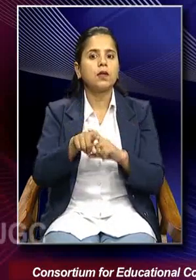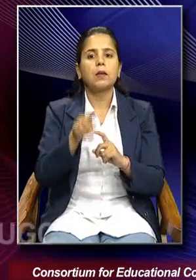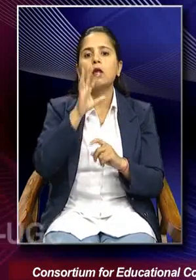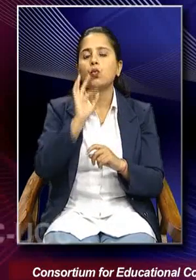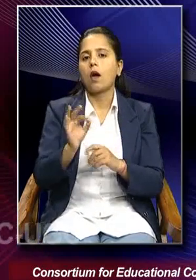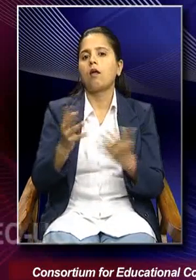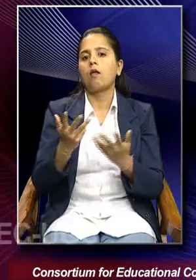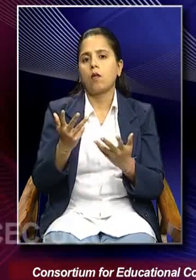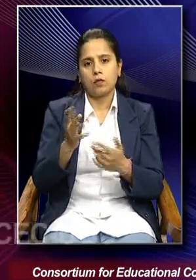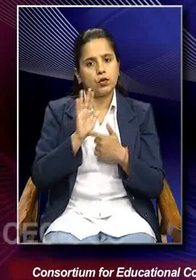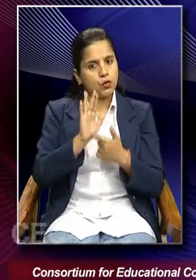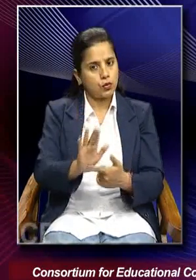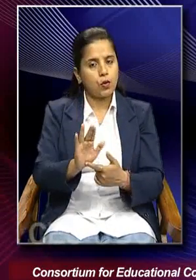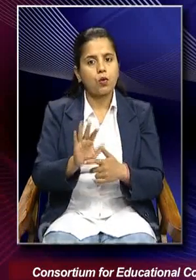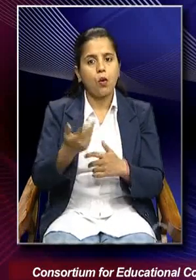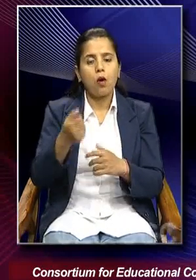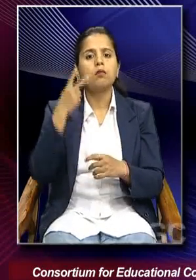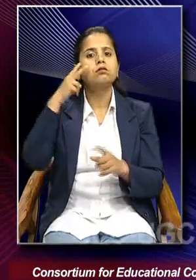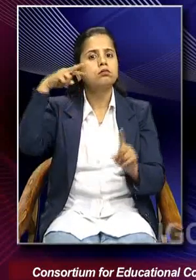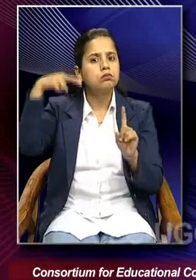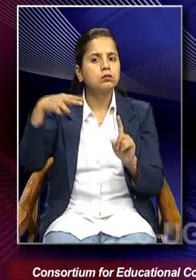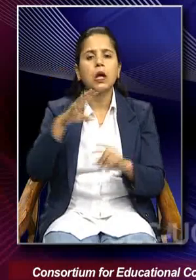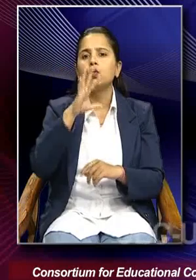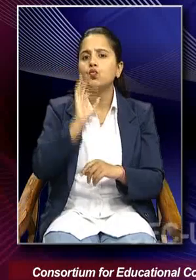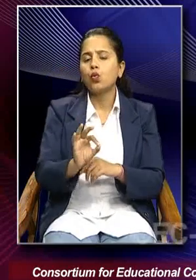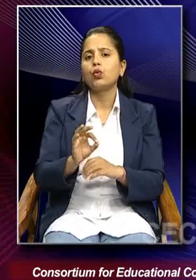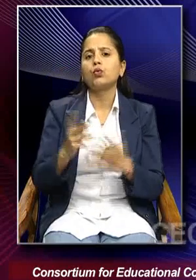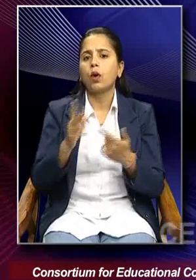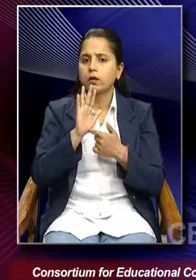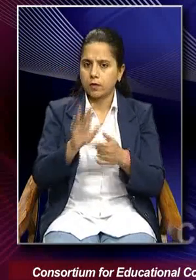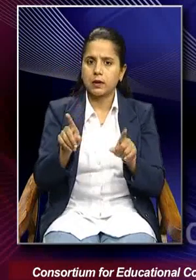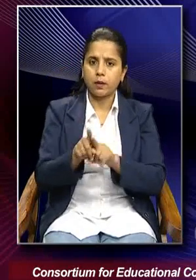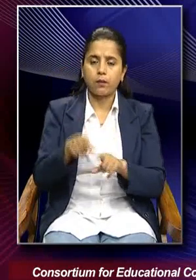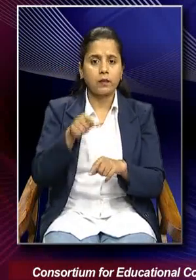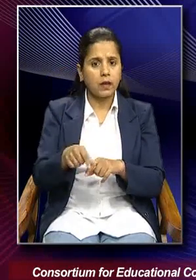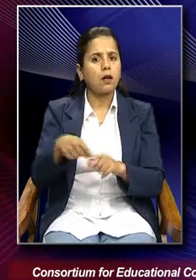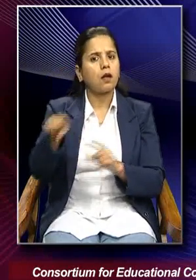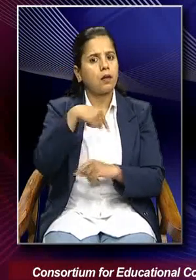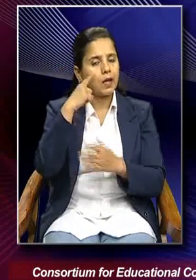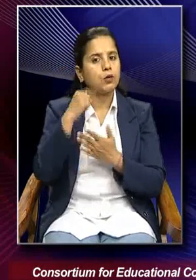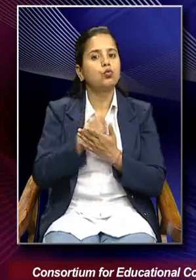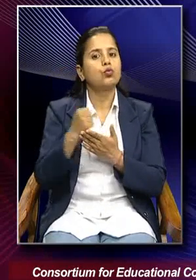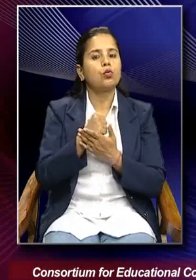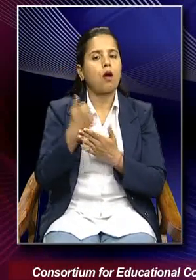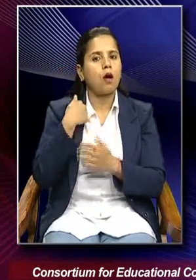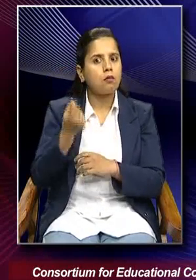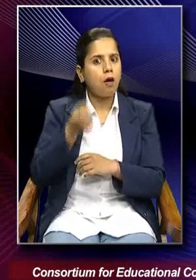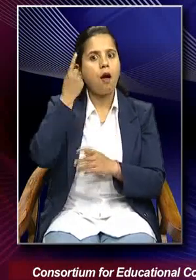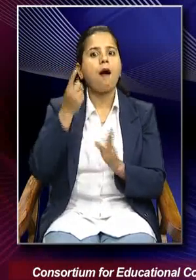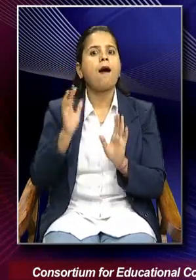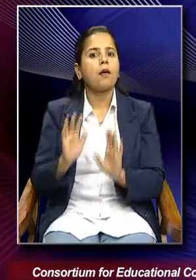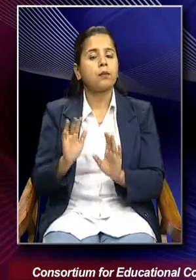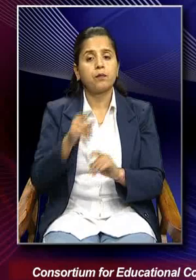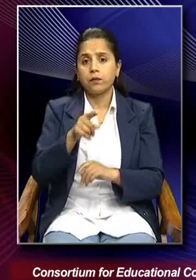reality or the perception of the truth. And that is what we are trying to realize, or that is